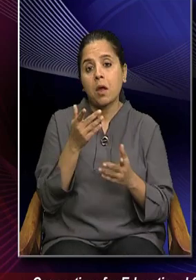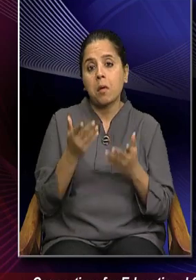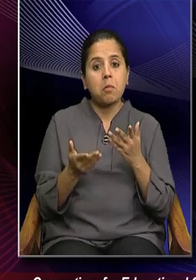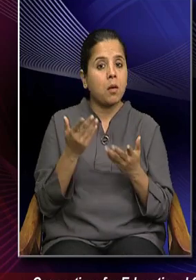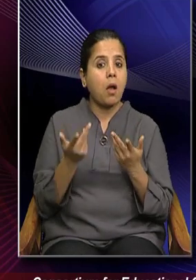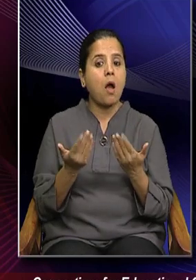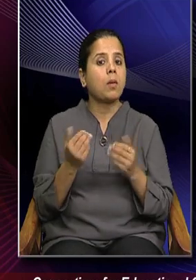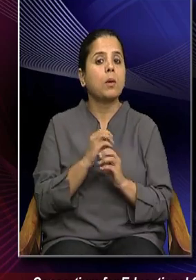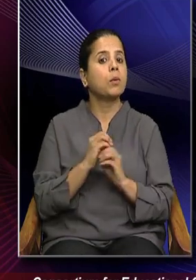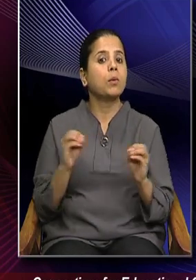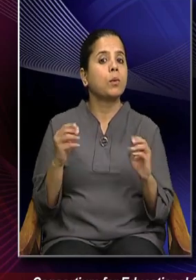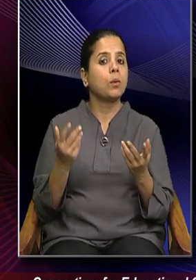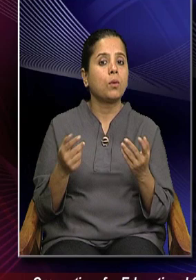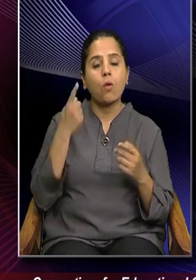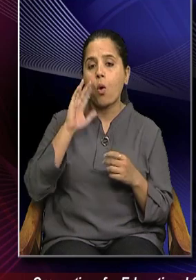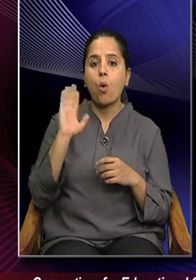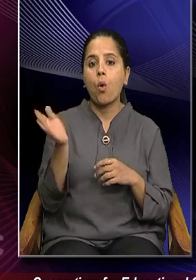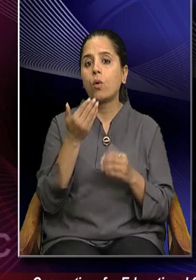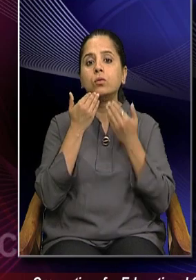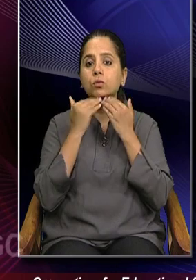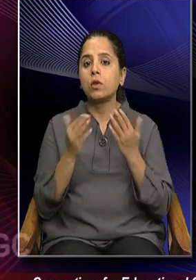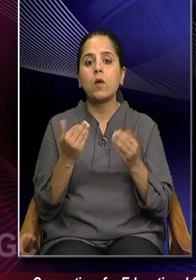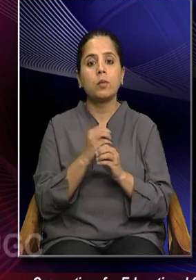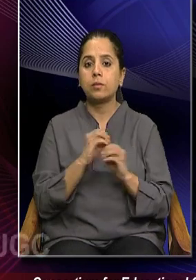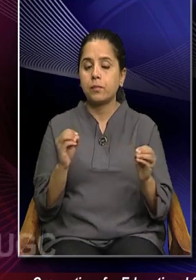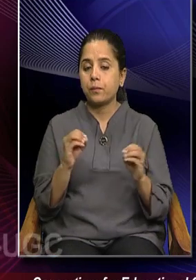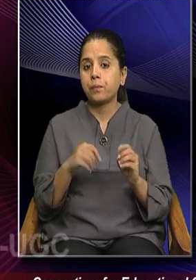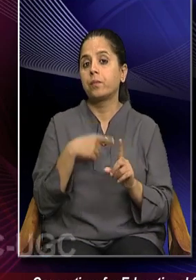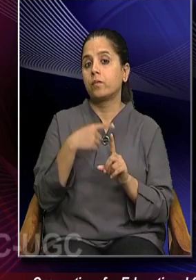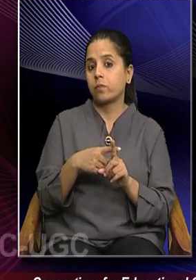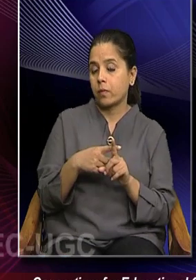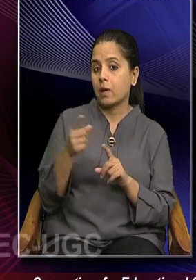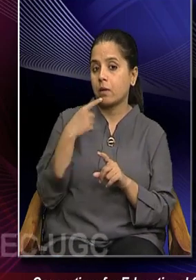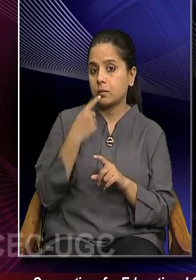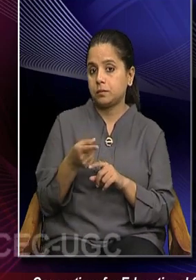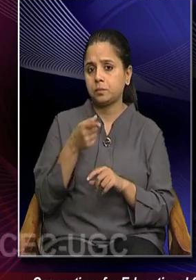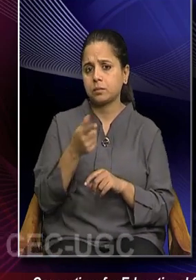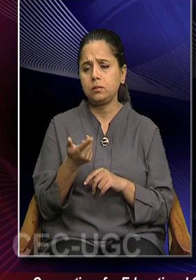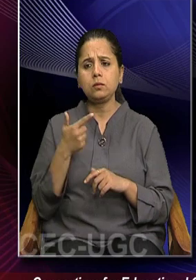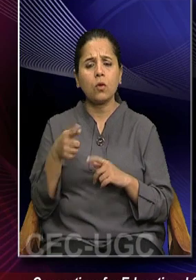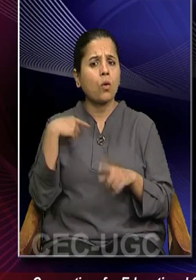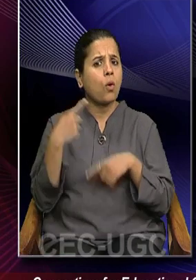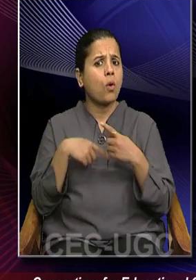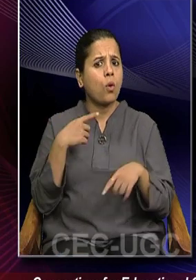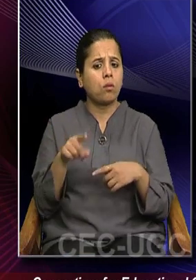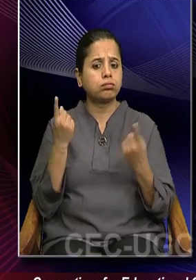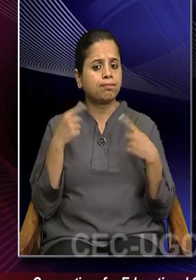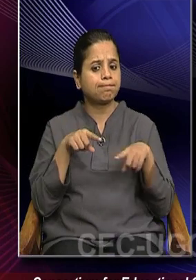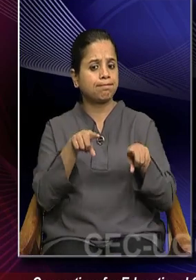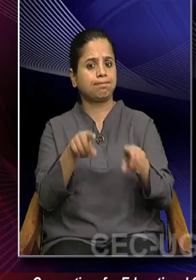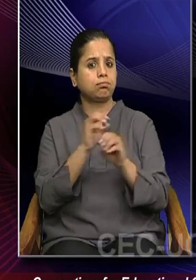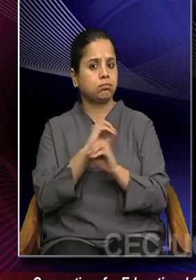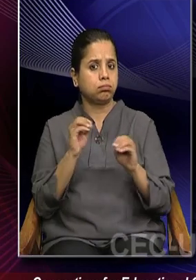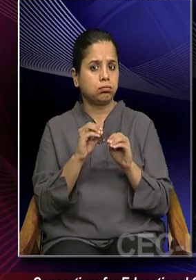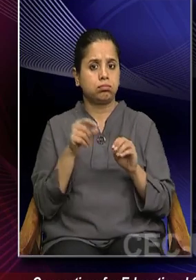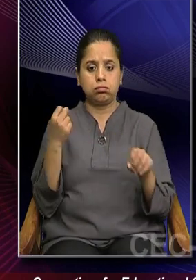be available to all the students. And it is not always aligned with